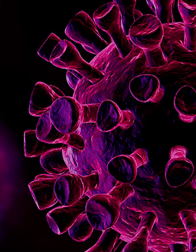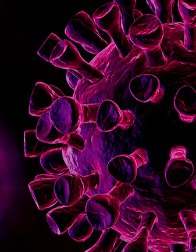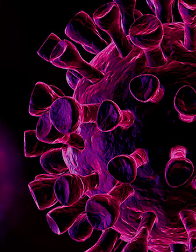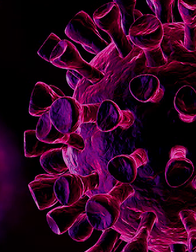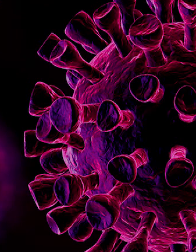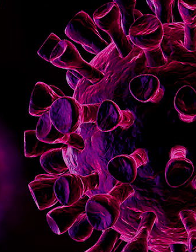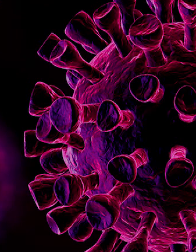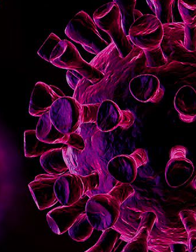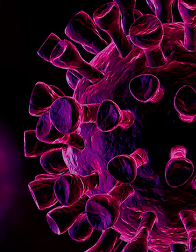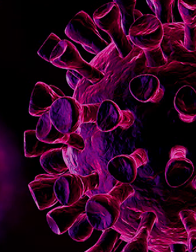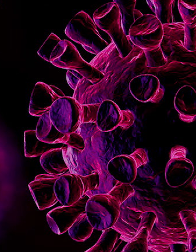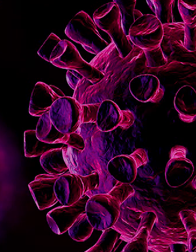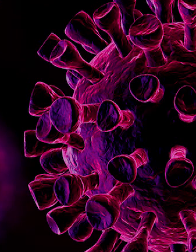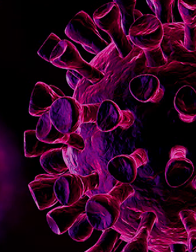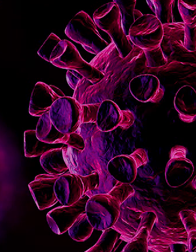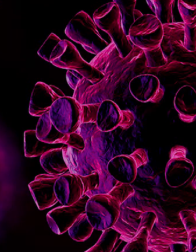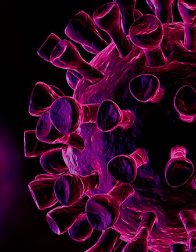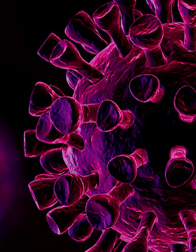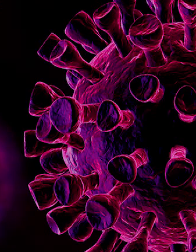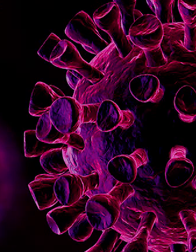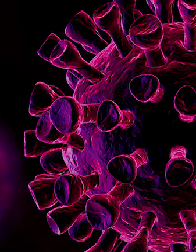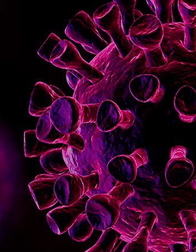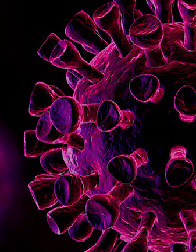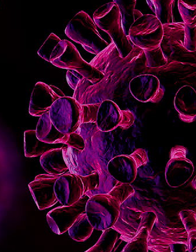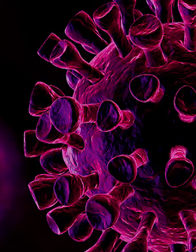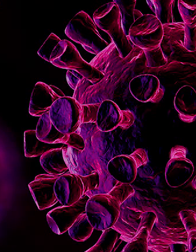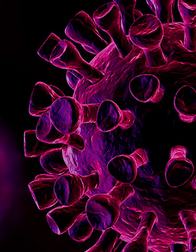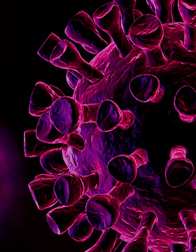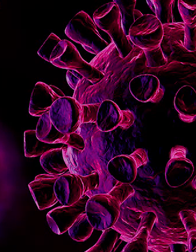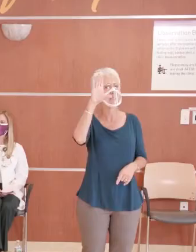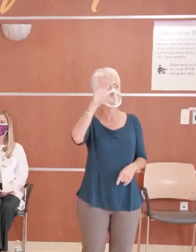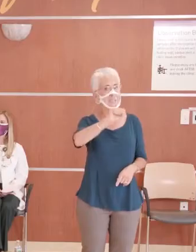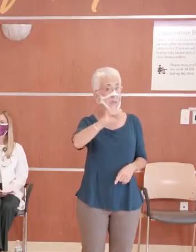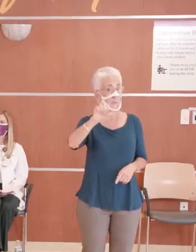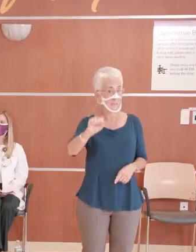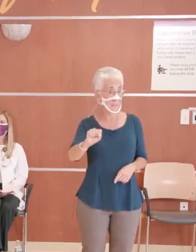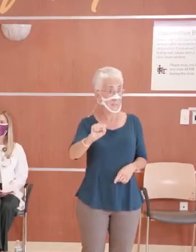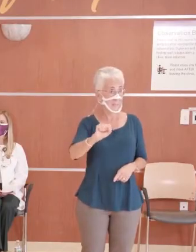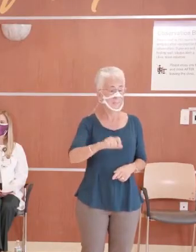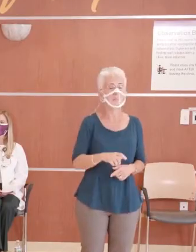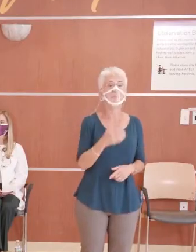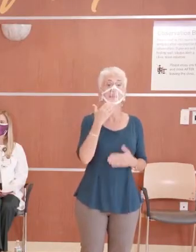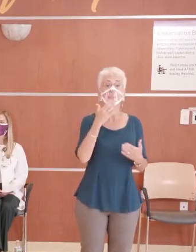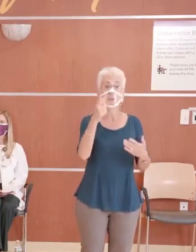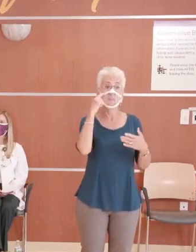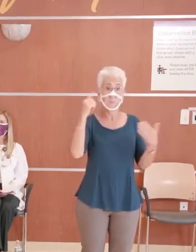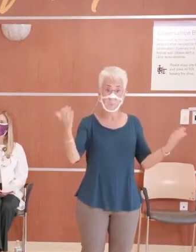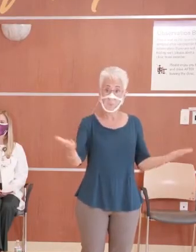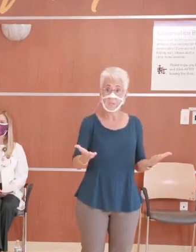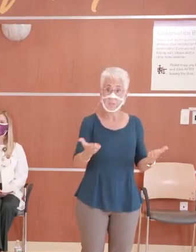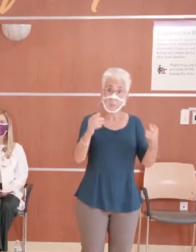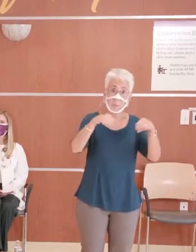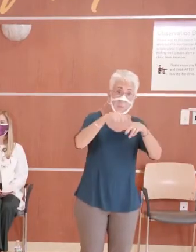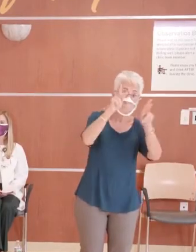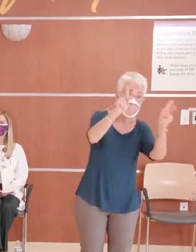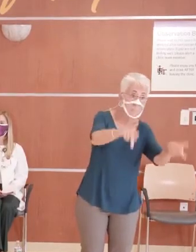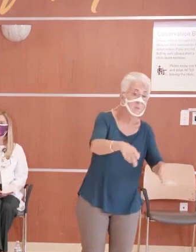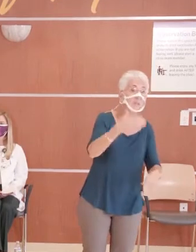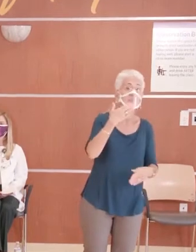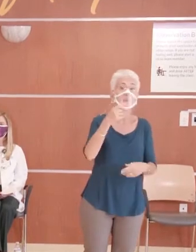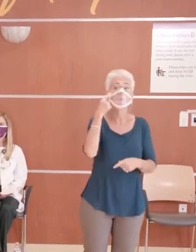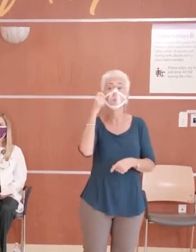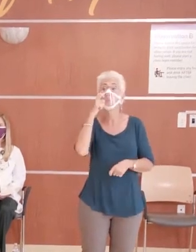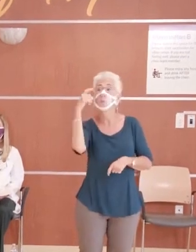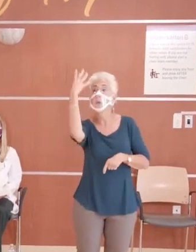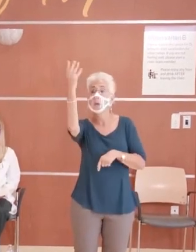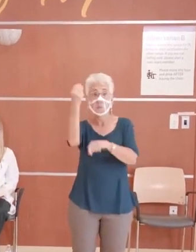Hello, and thank you all for joining us today at UPMC Southside. I thank those that are here in person and those that are attending